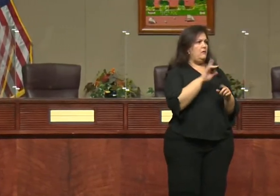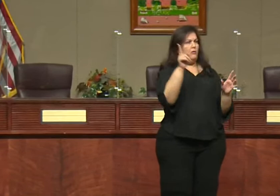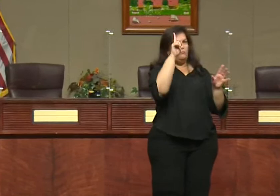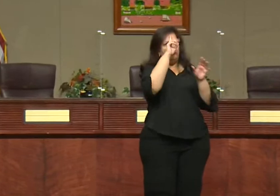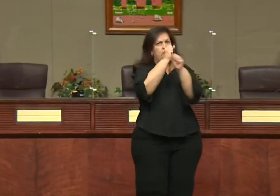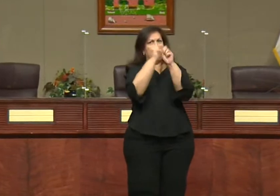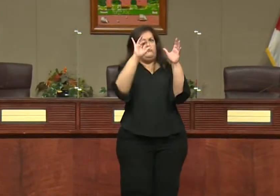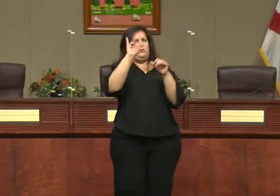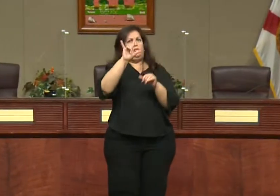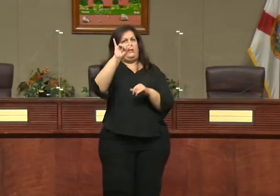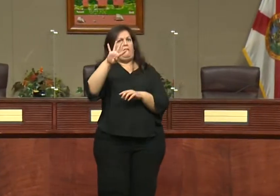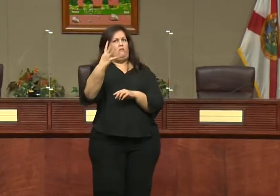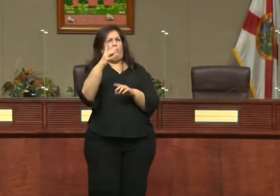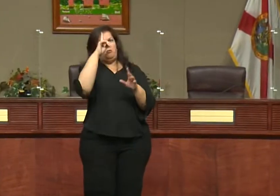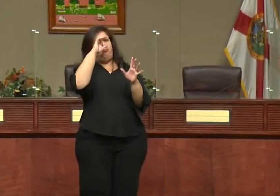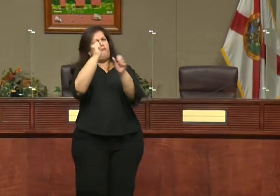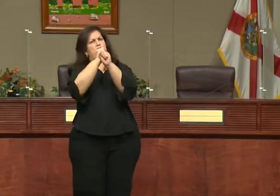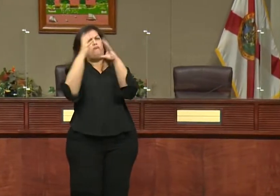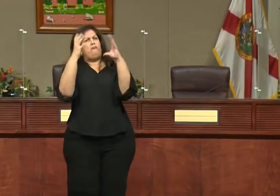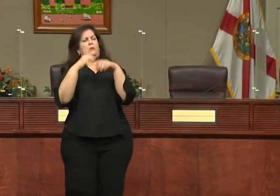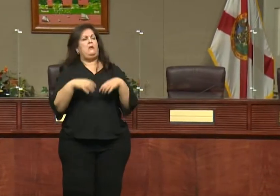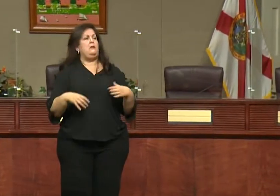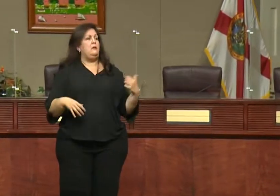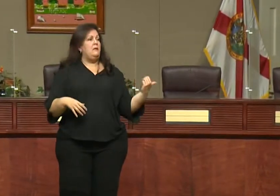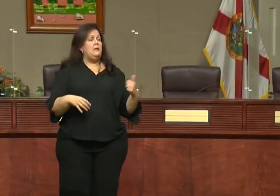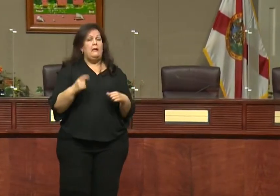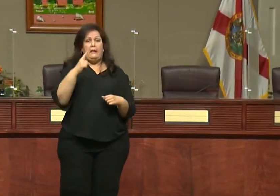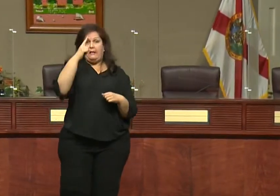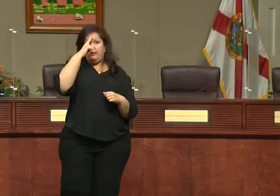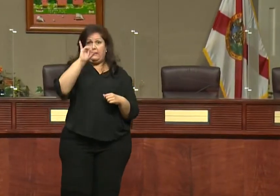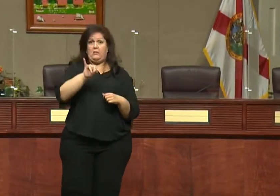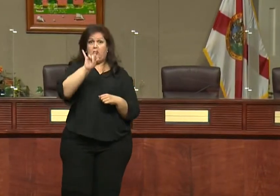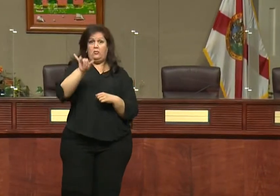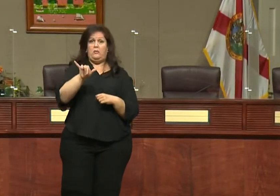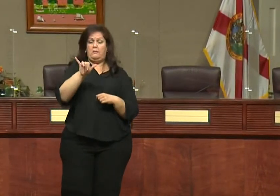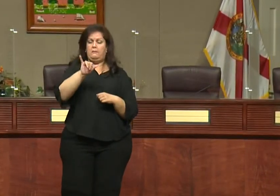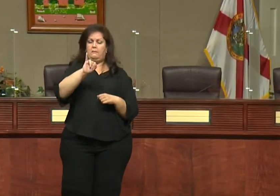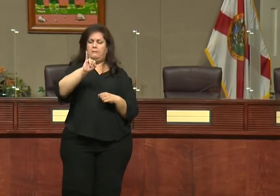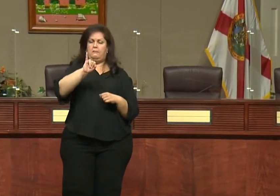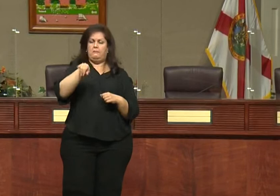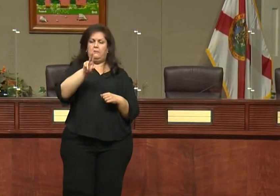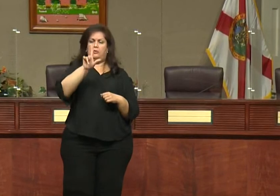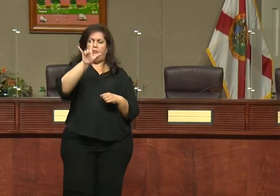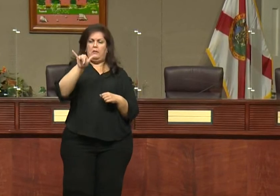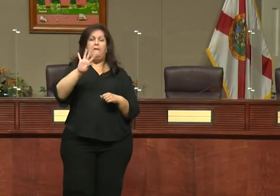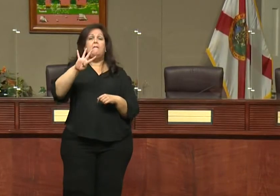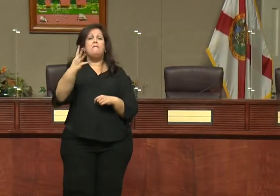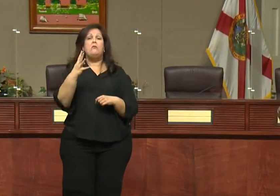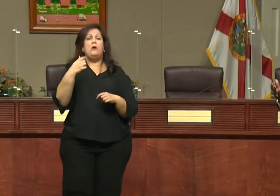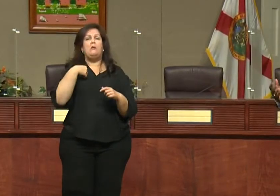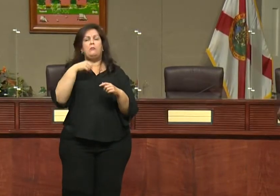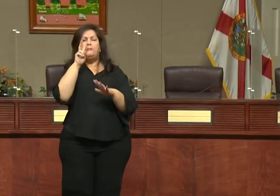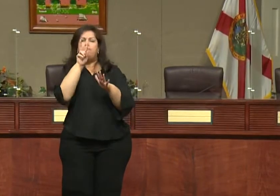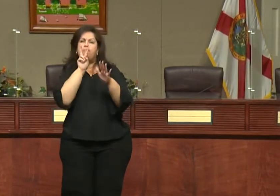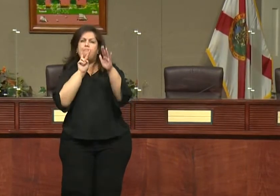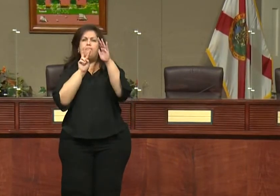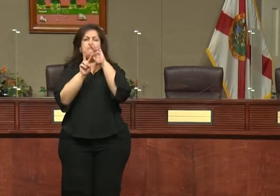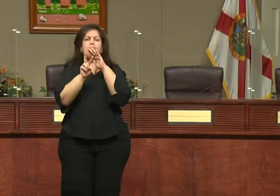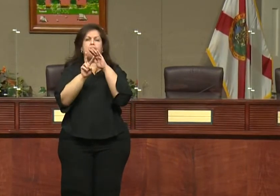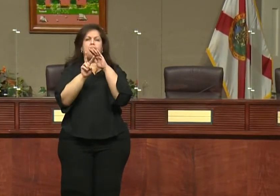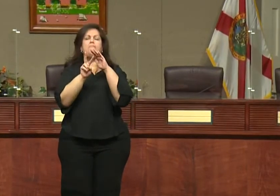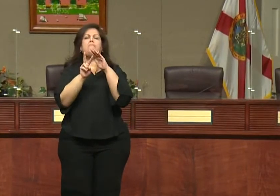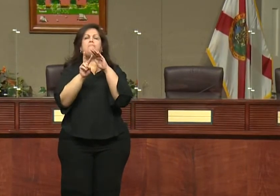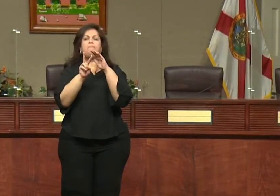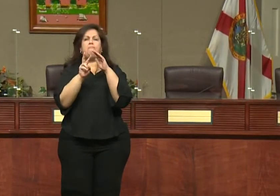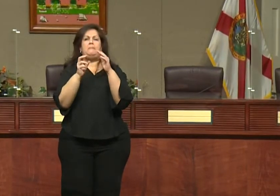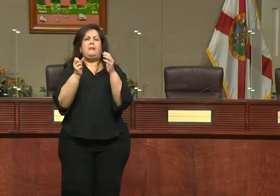July 4th? I think on July 4th, we can anticipate a robust amount of